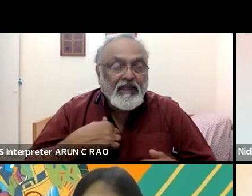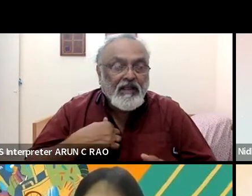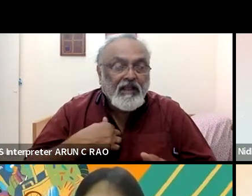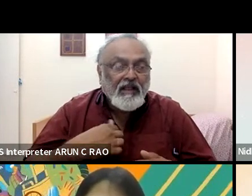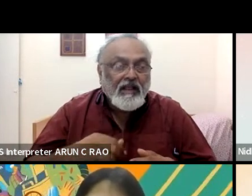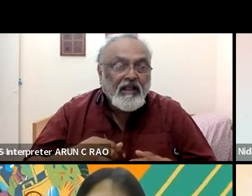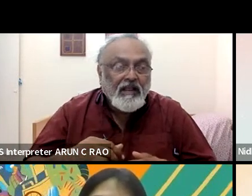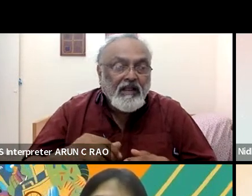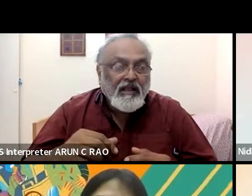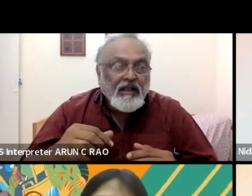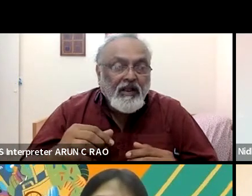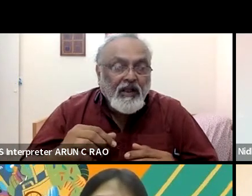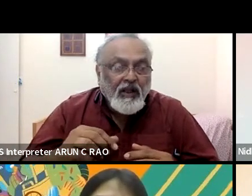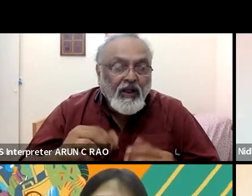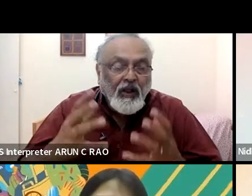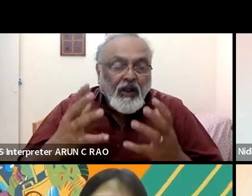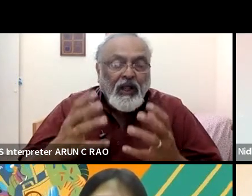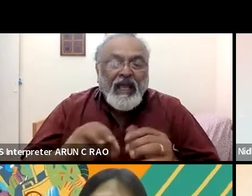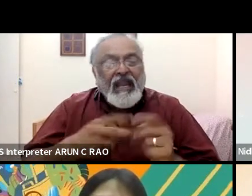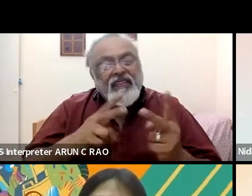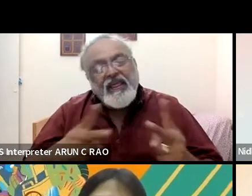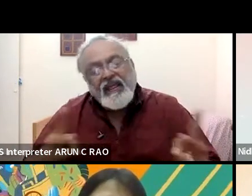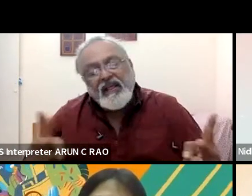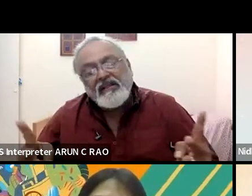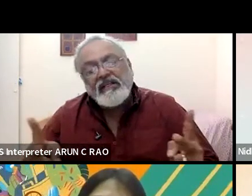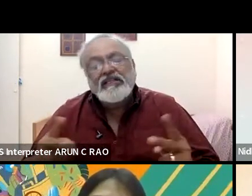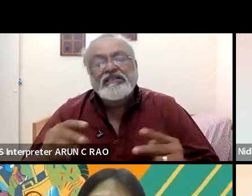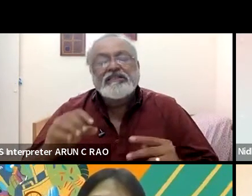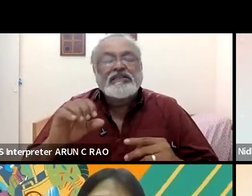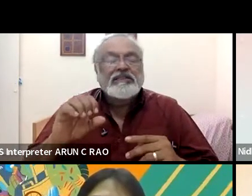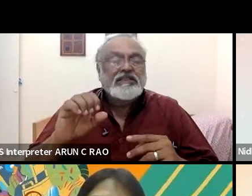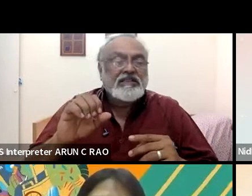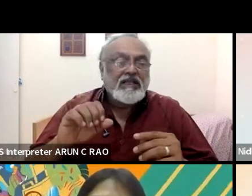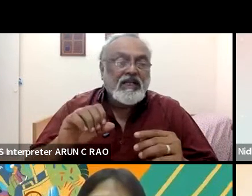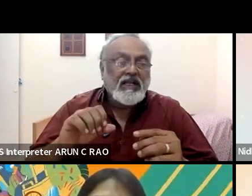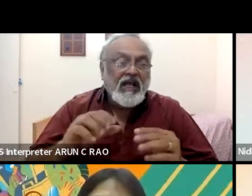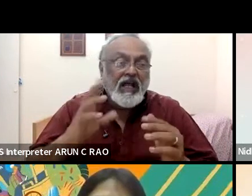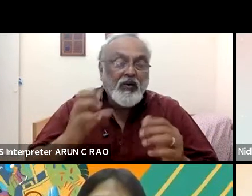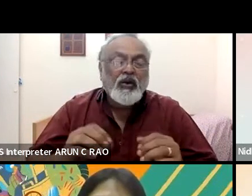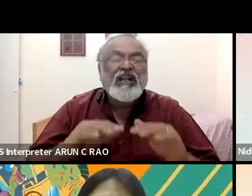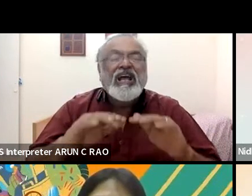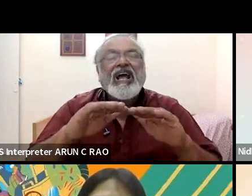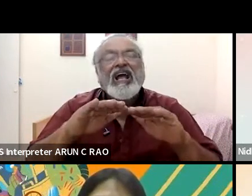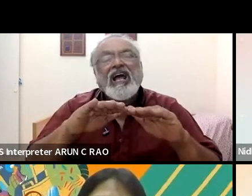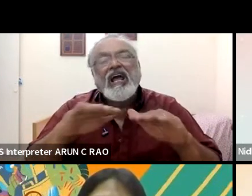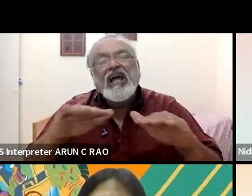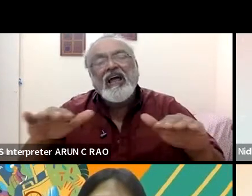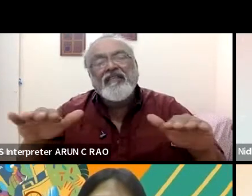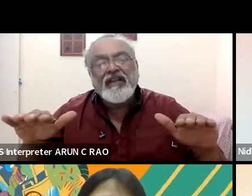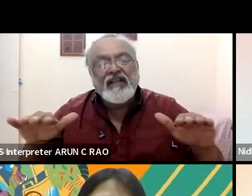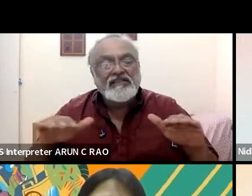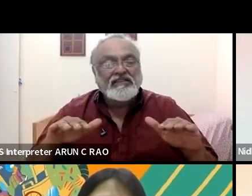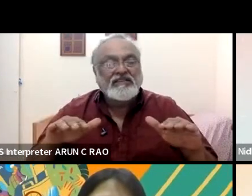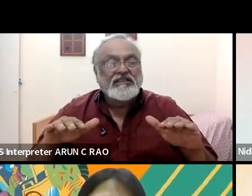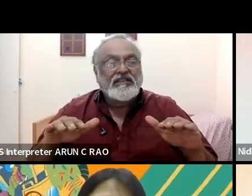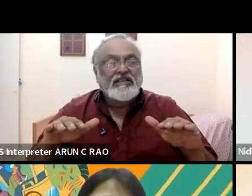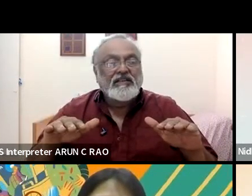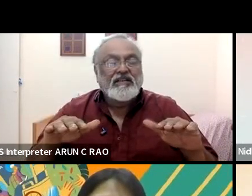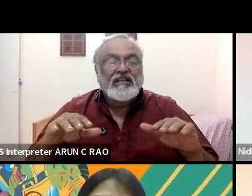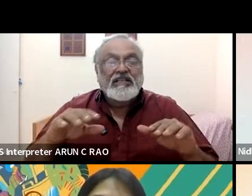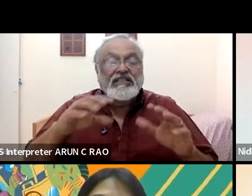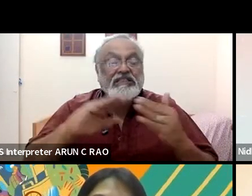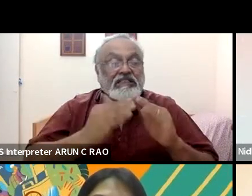anything we need to think scalability, right? I would rather have average stuff everywhere in the city then